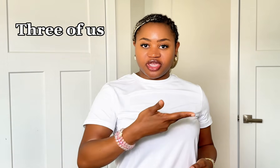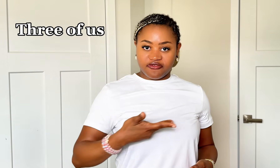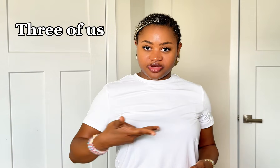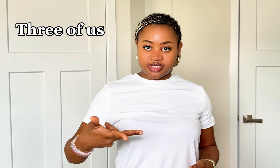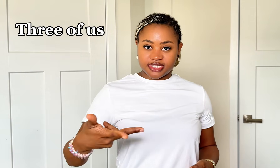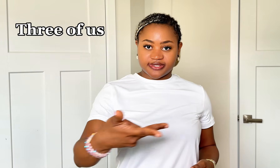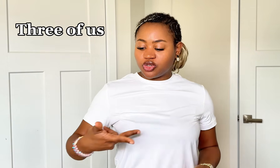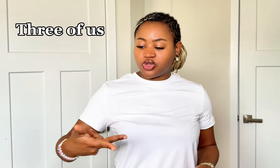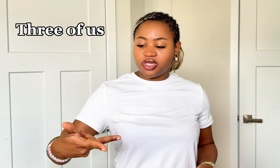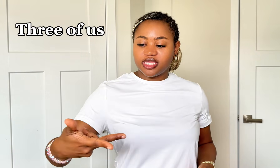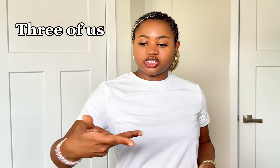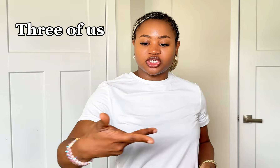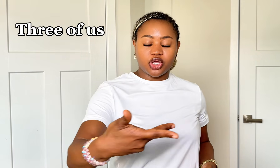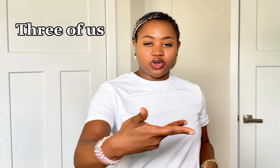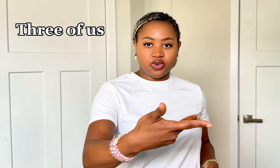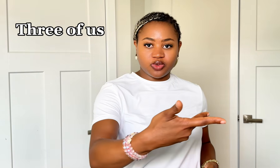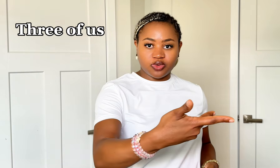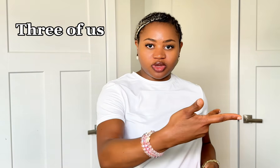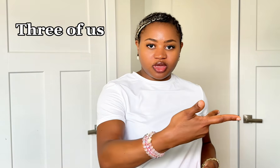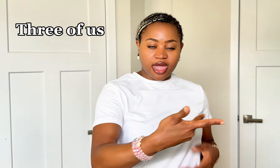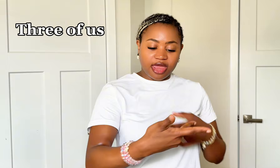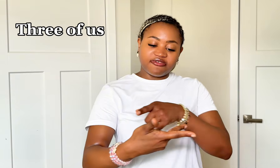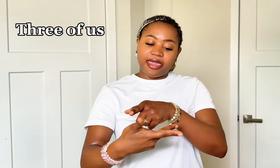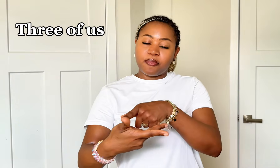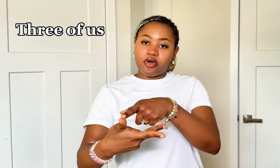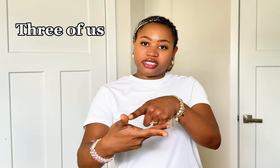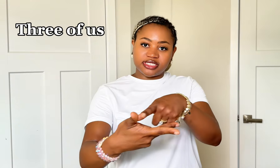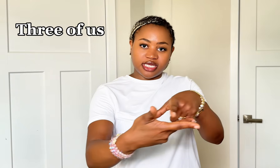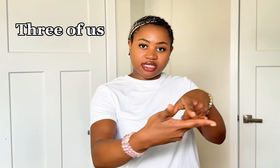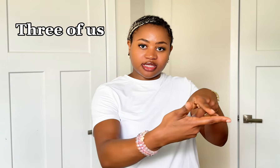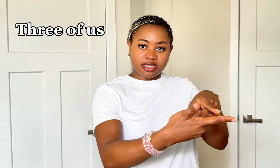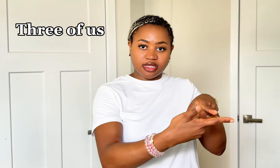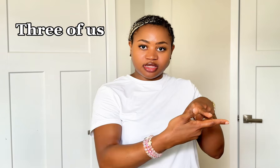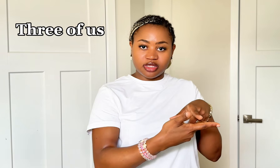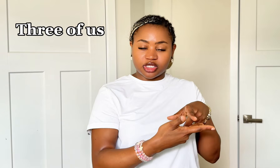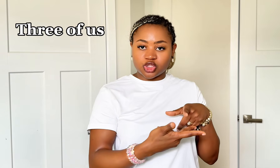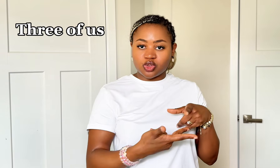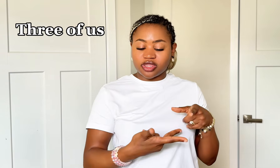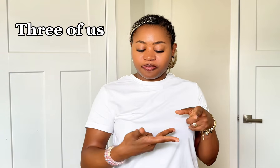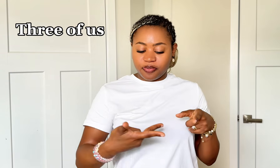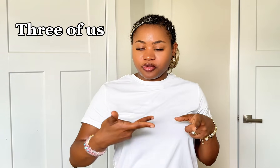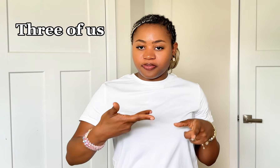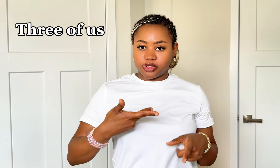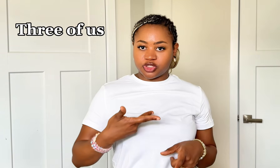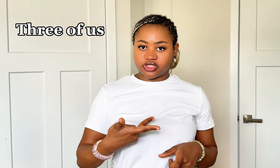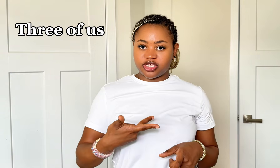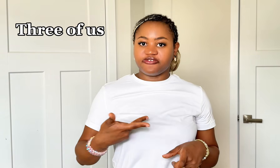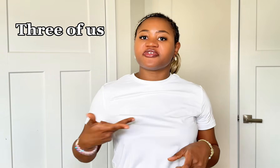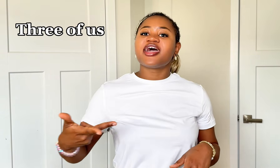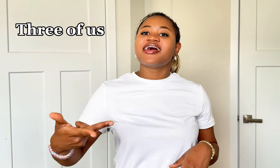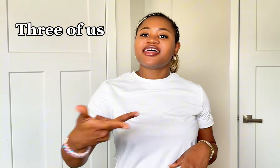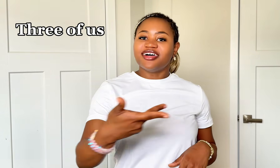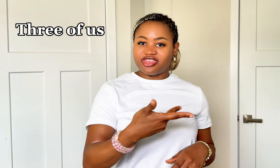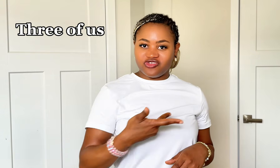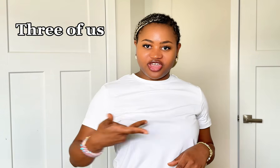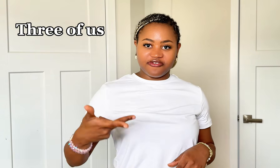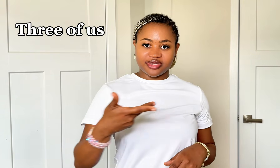of us. You're doing this circle, kind of like pointing the two other people plus yourself. Three of us.